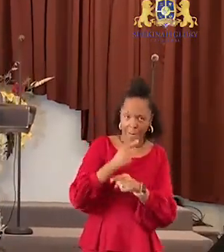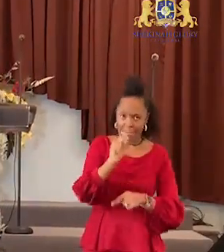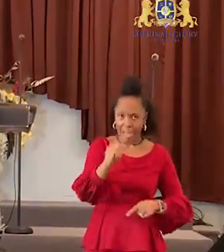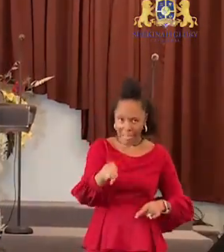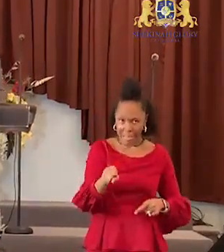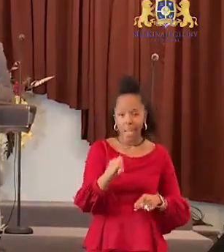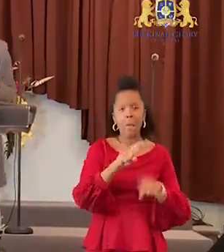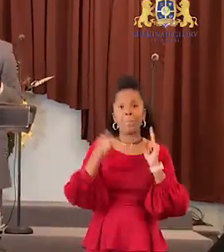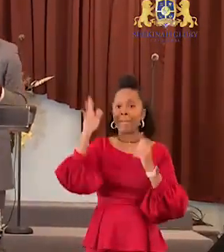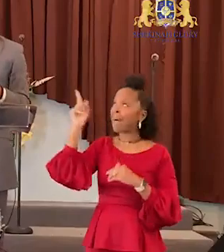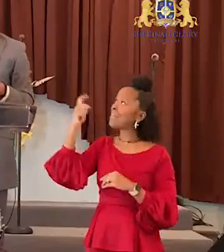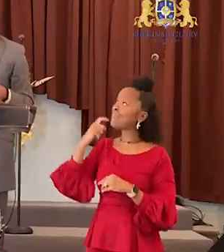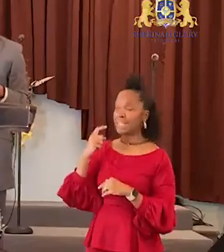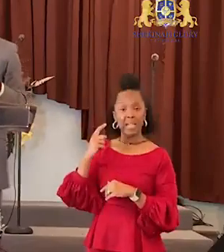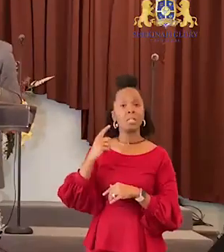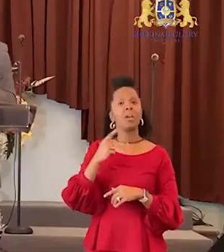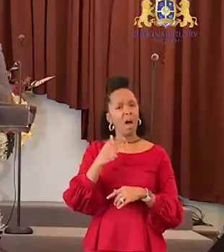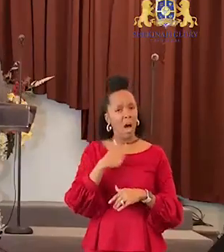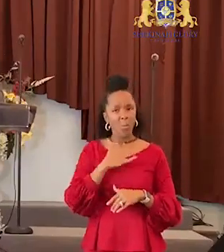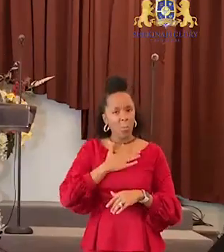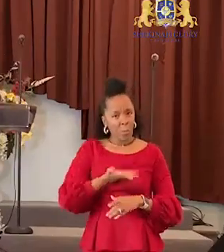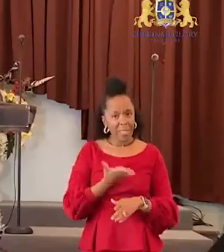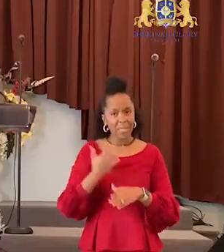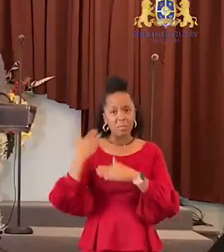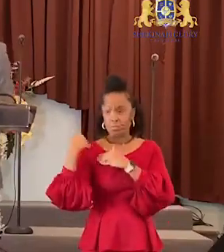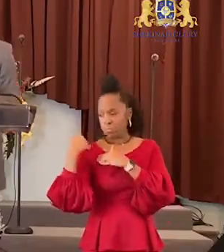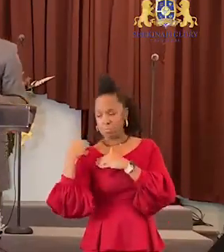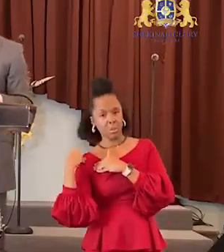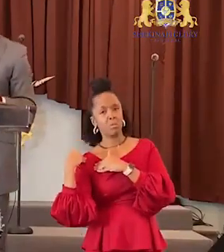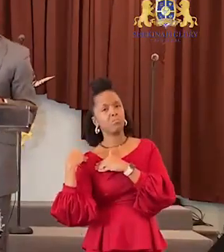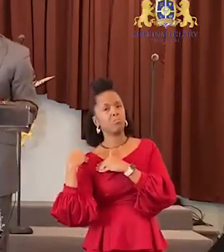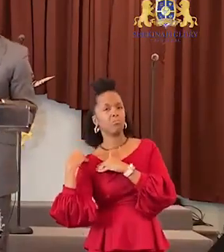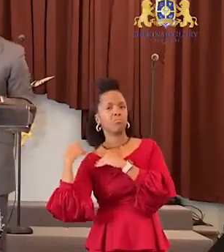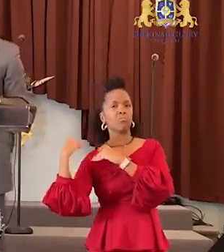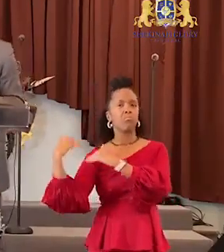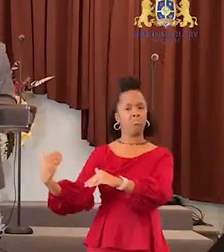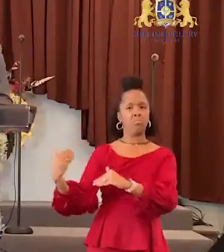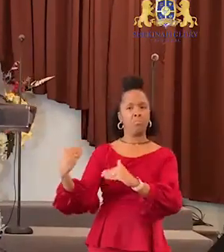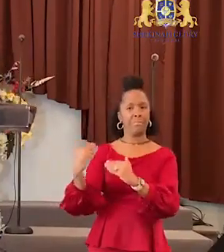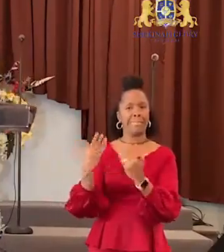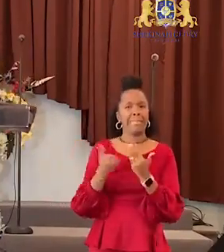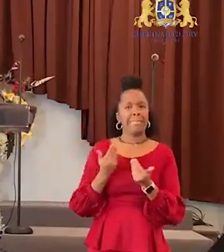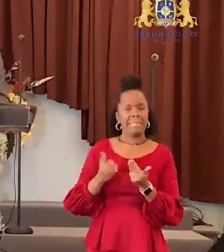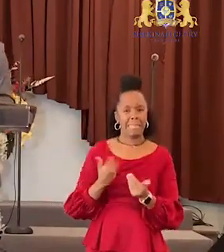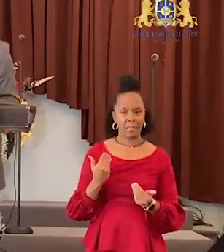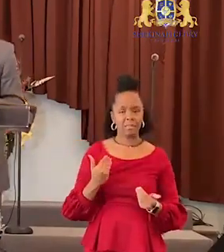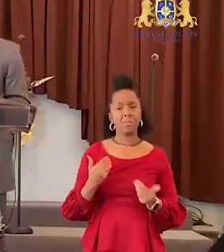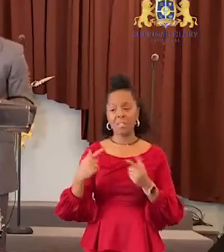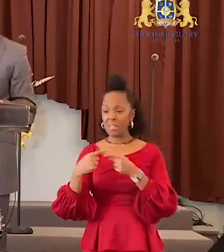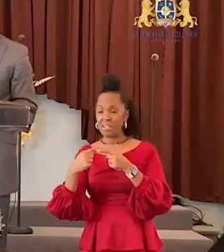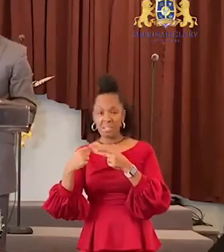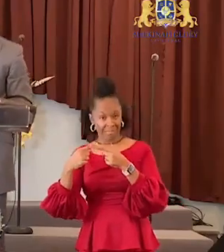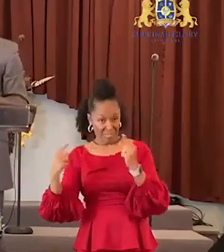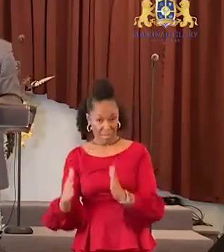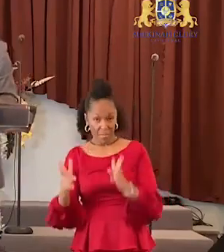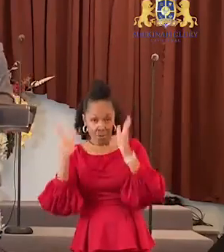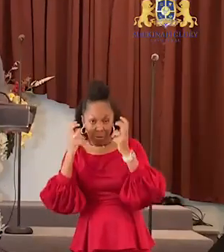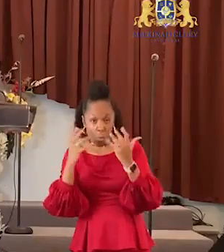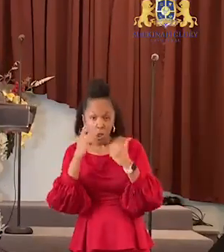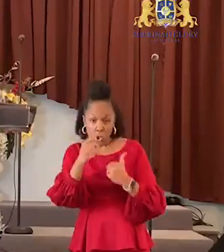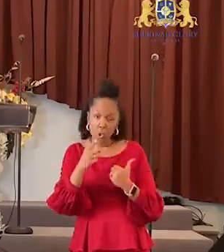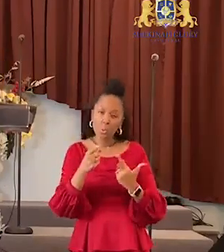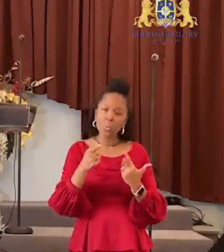But I'm pretty sure the devil wants you to take the easy way out. It's probably the most dangerous. I want to tell you